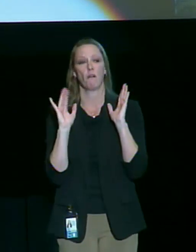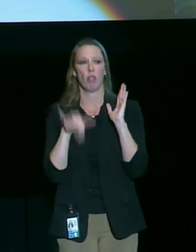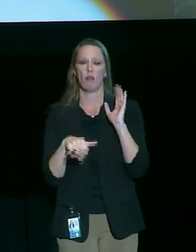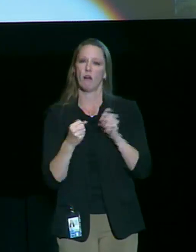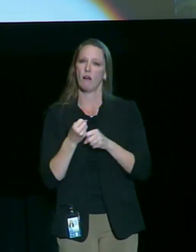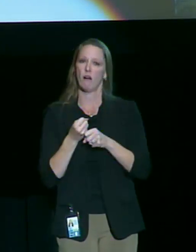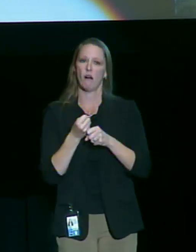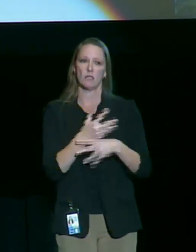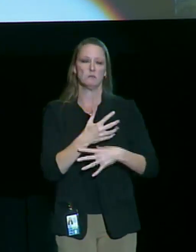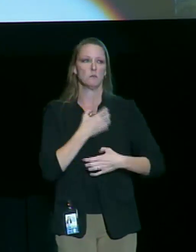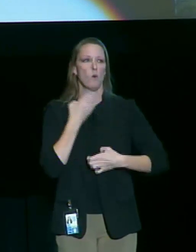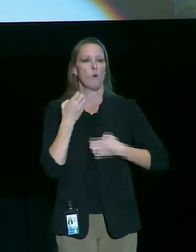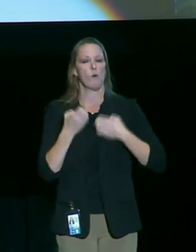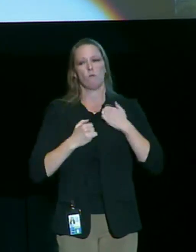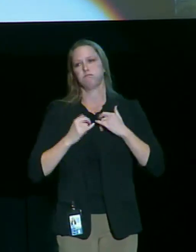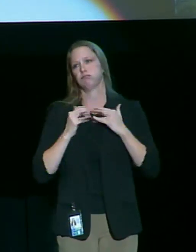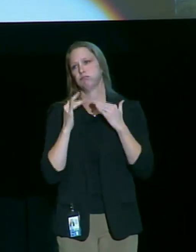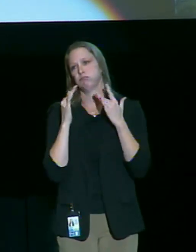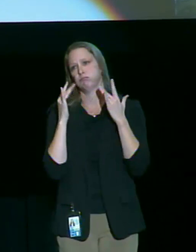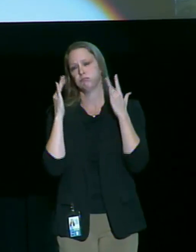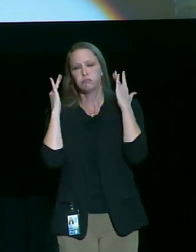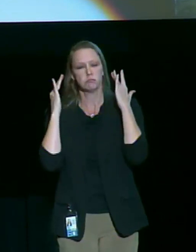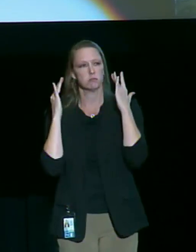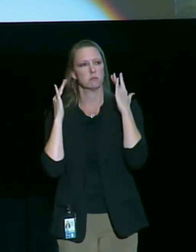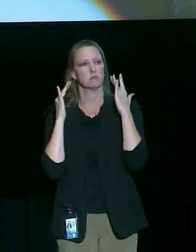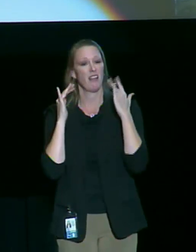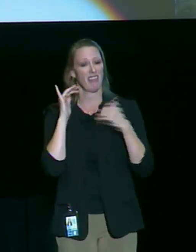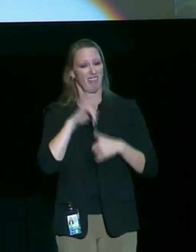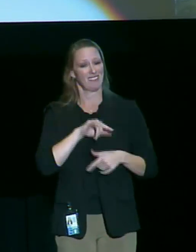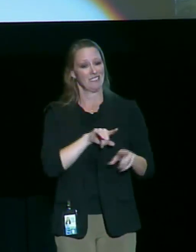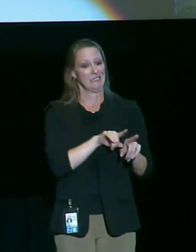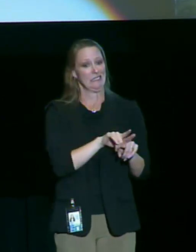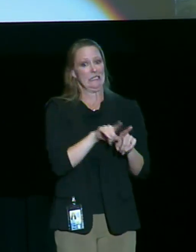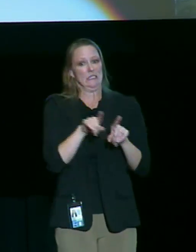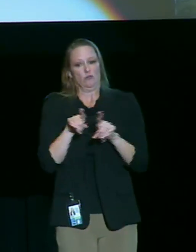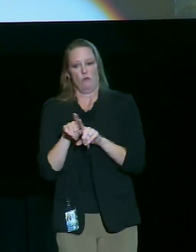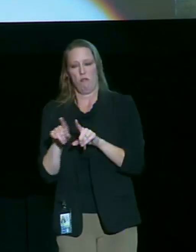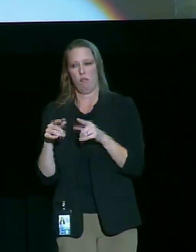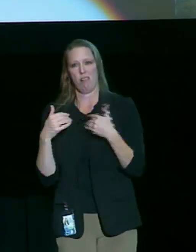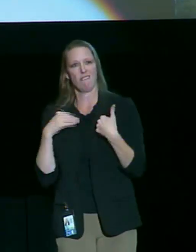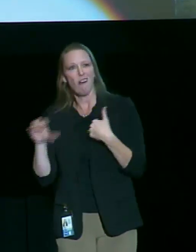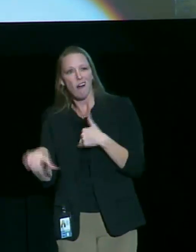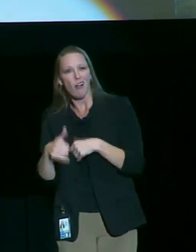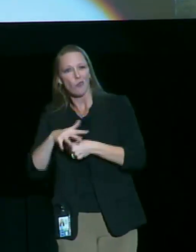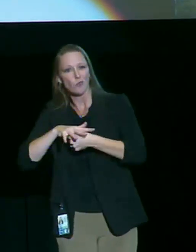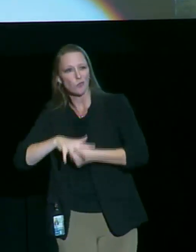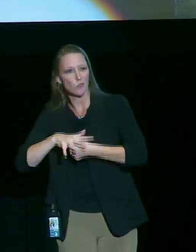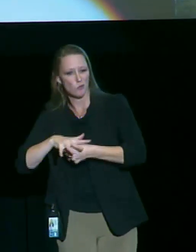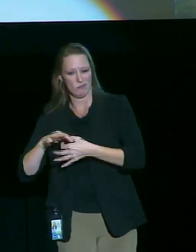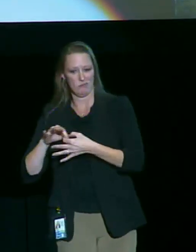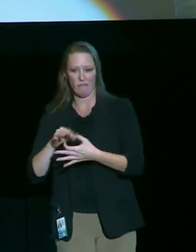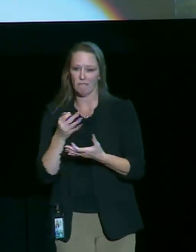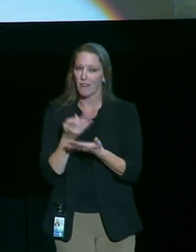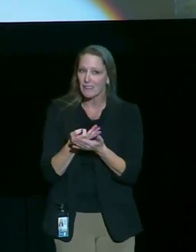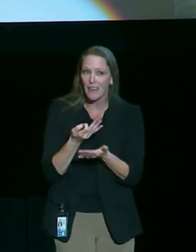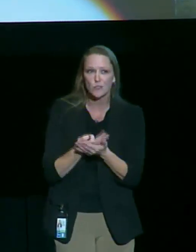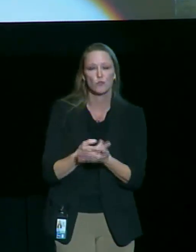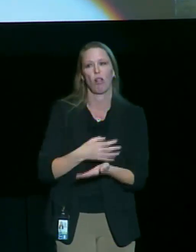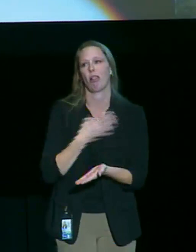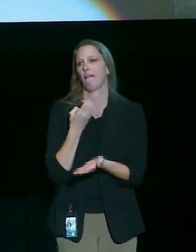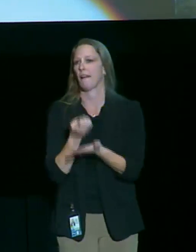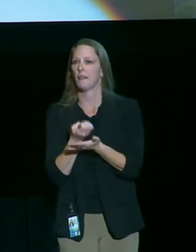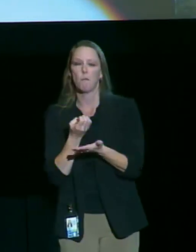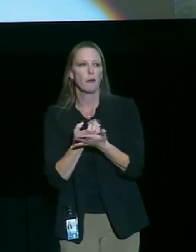emotionally overwhelming. And that's on top of all the other stressors that go with this: financial impact,